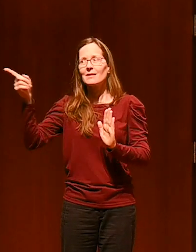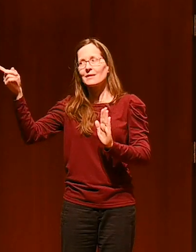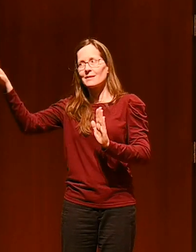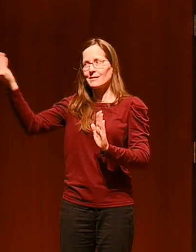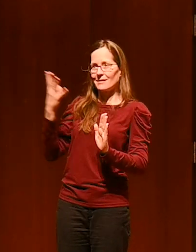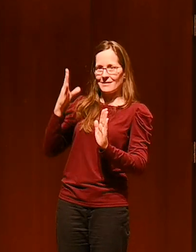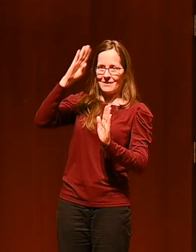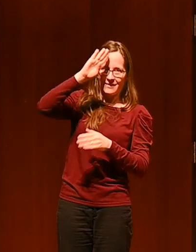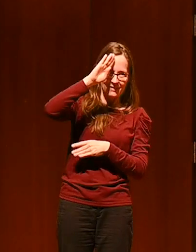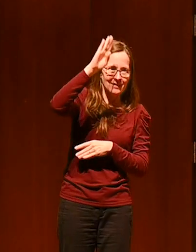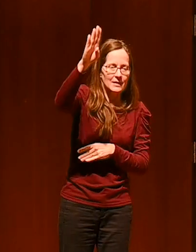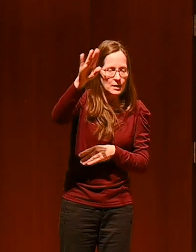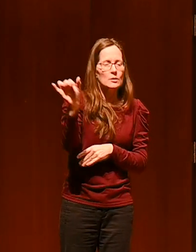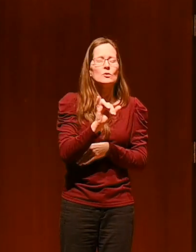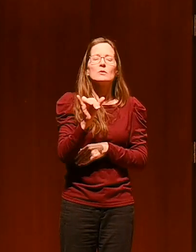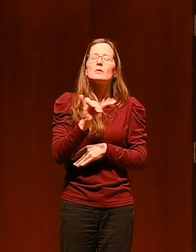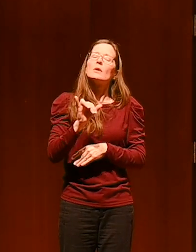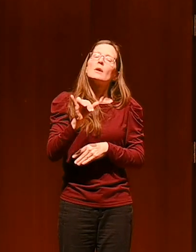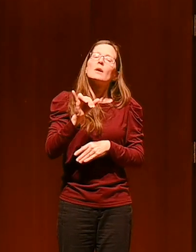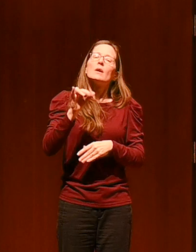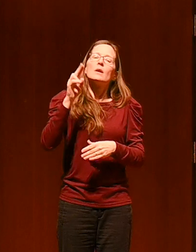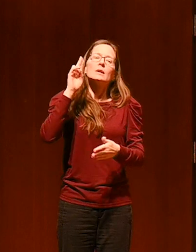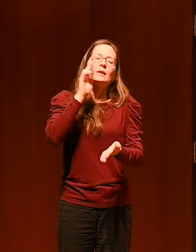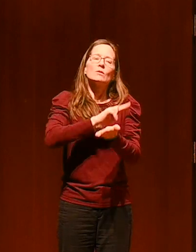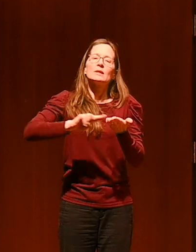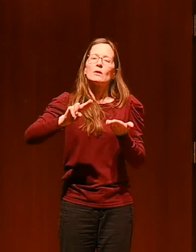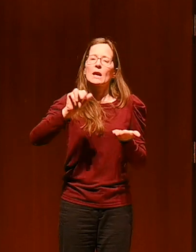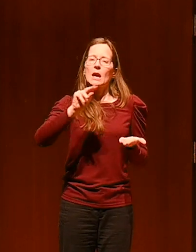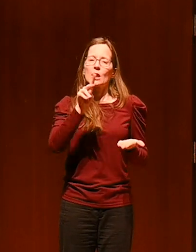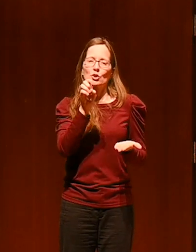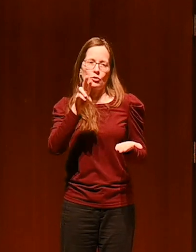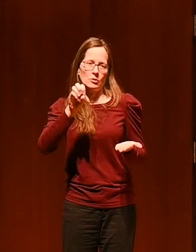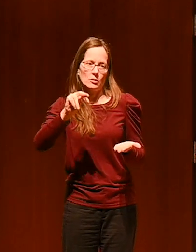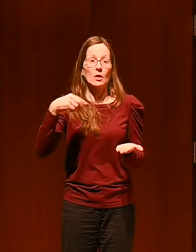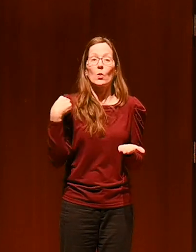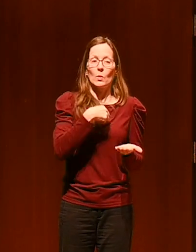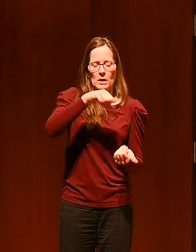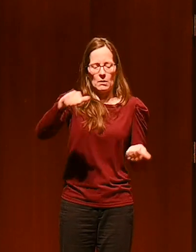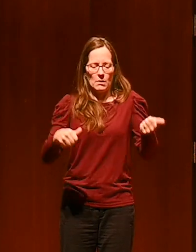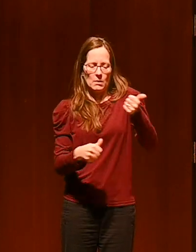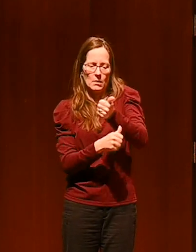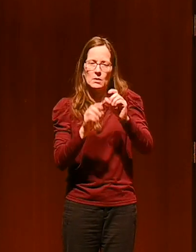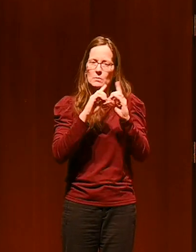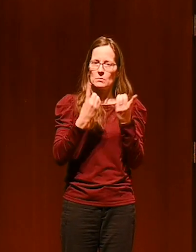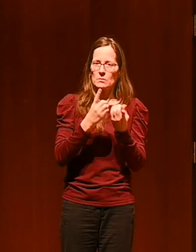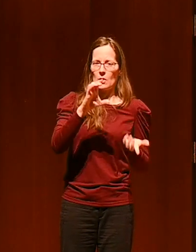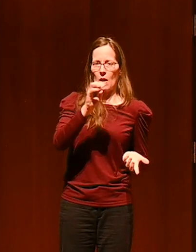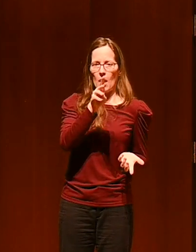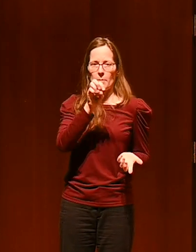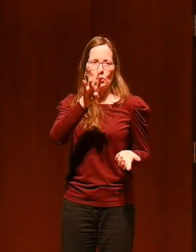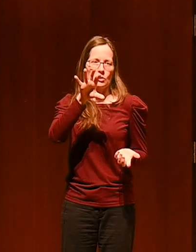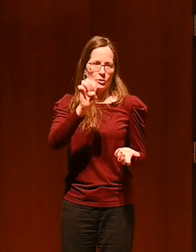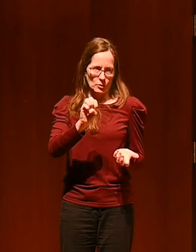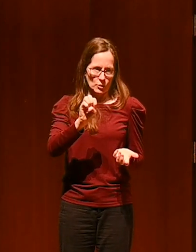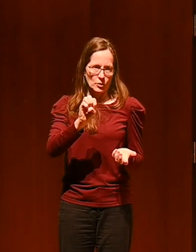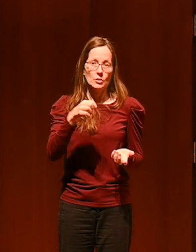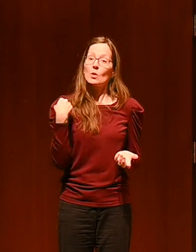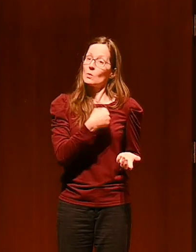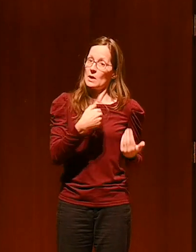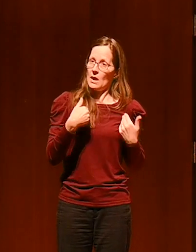Secretary, Secretary Anderson, since we are within the Department of Commerce, from our 17-member board and our 19-member